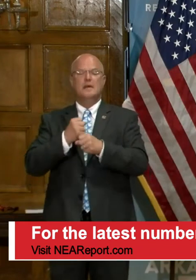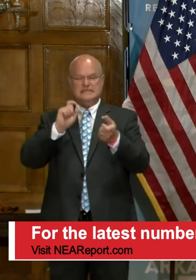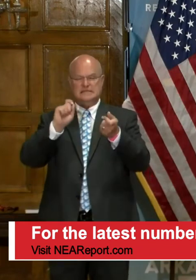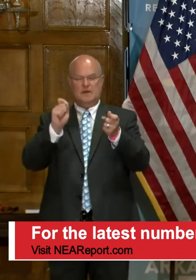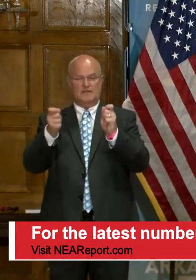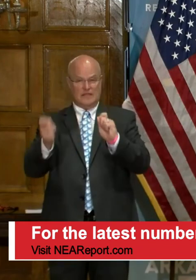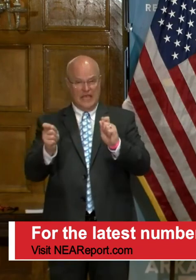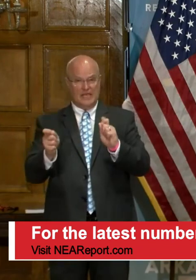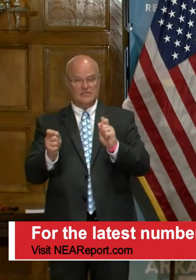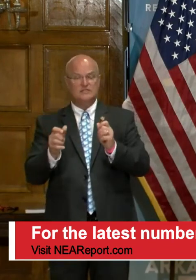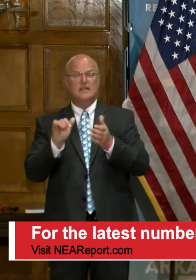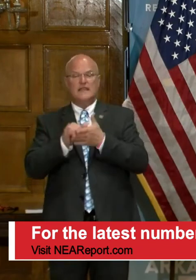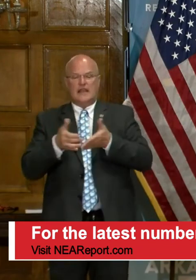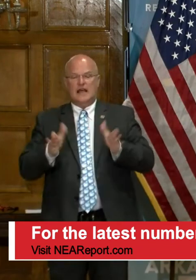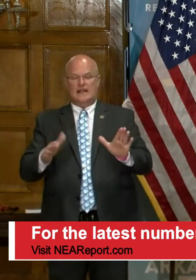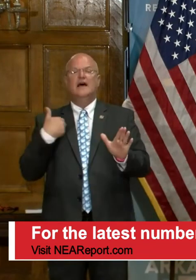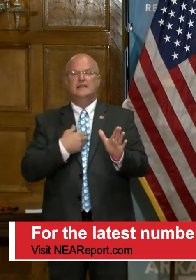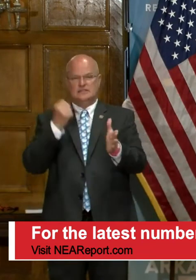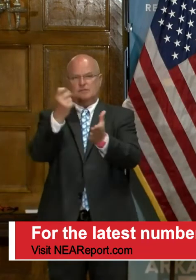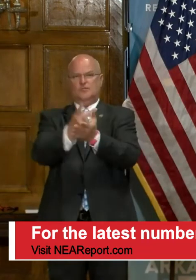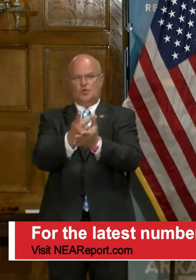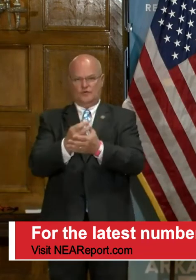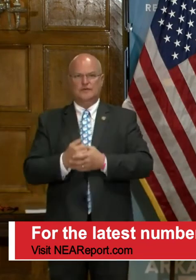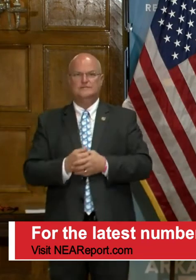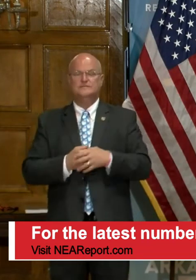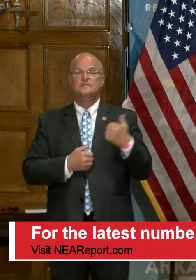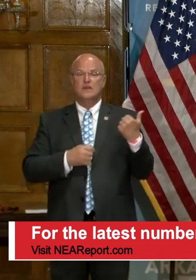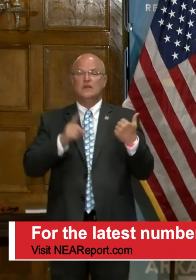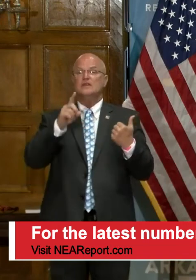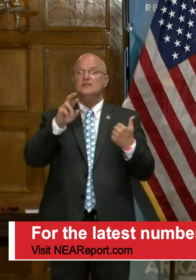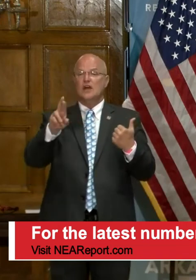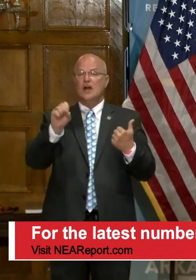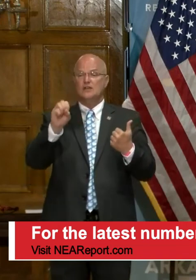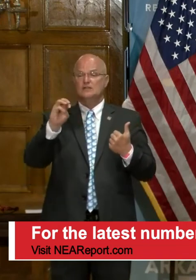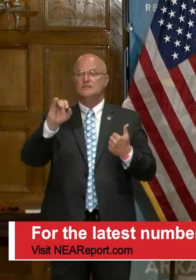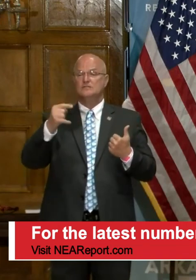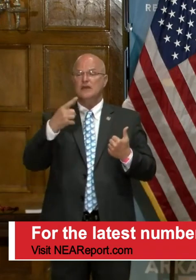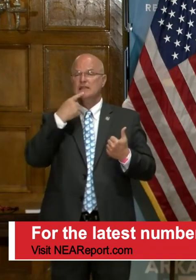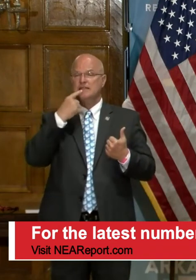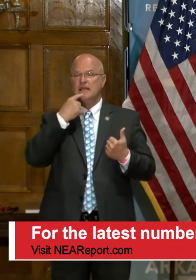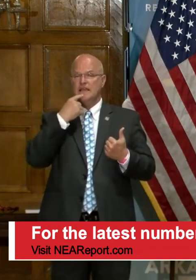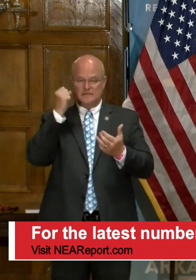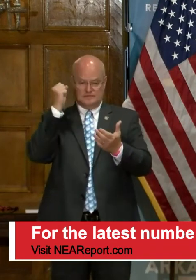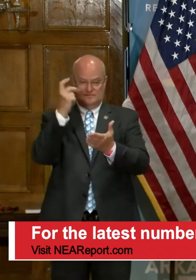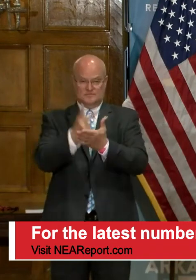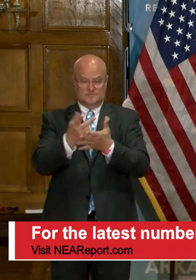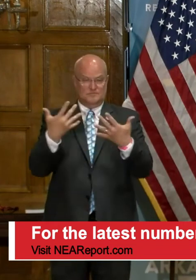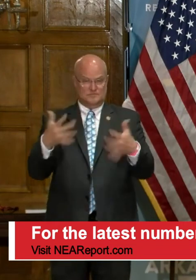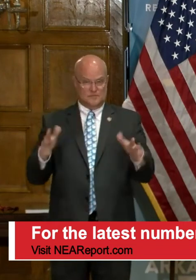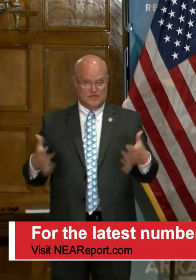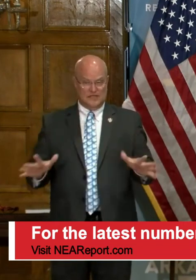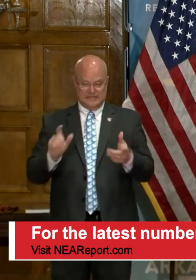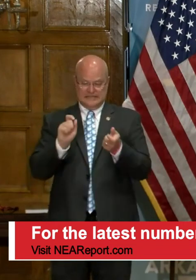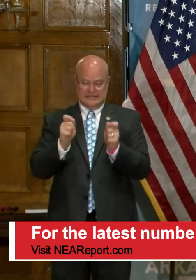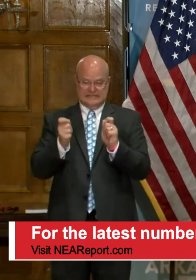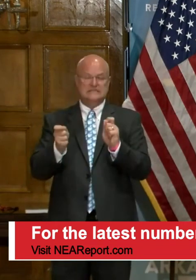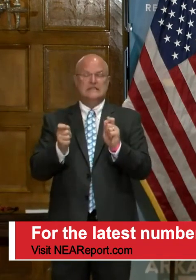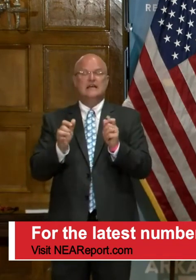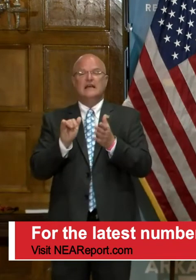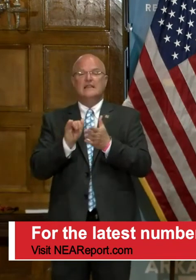some modifications that allowed us to approve it. All right. So Dr. Smith indicated that they have made some modifications